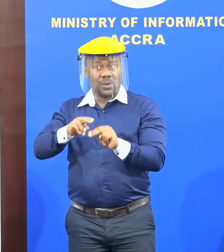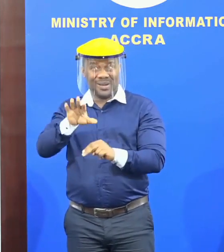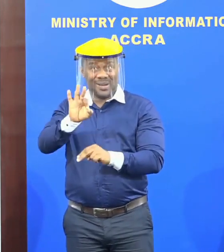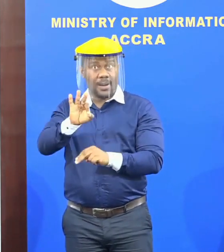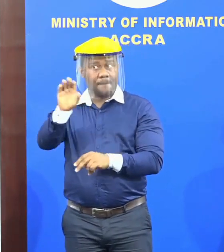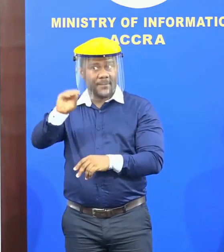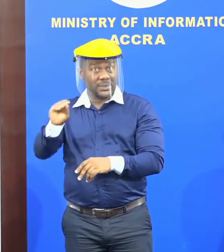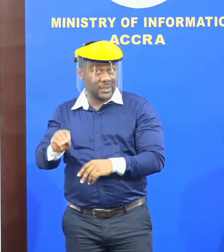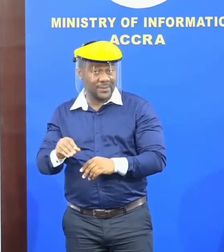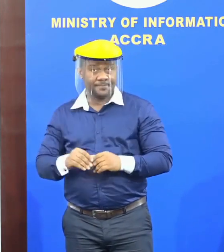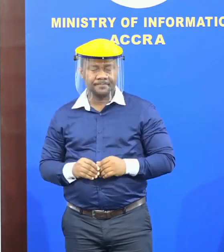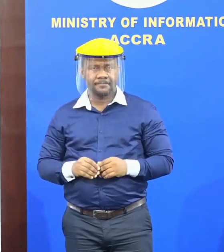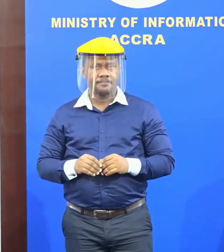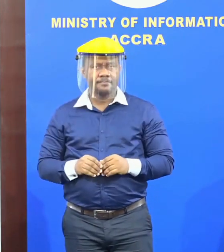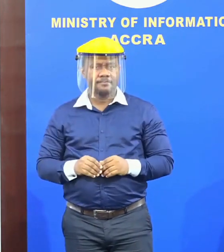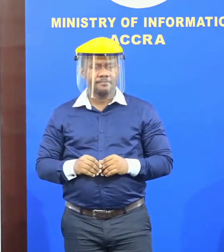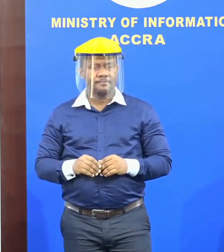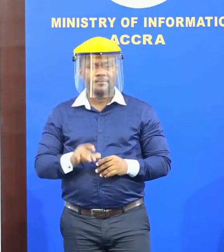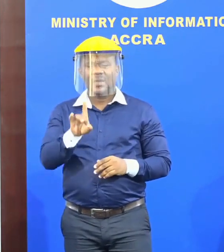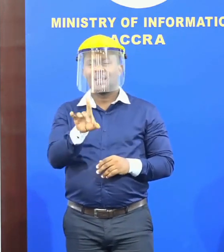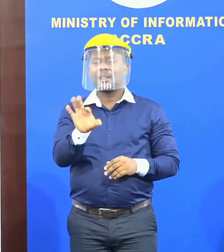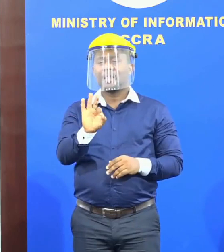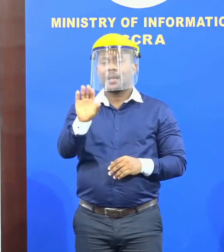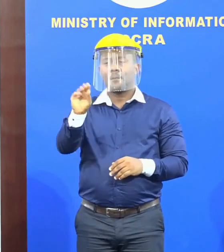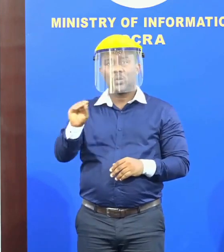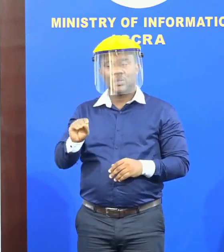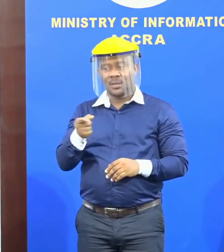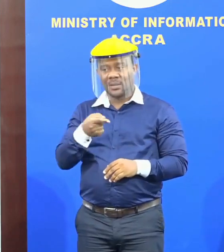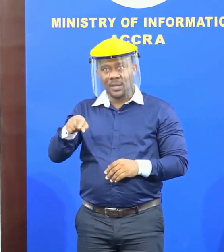We had about 89% of this number discharged.